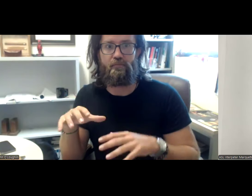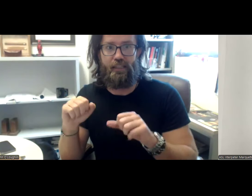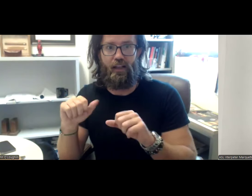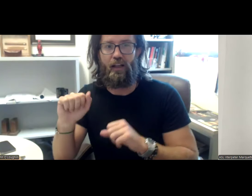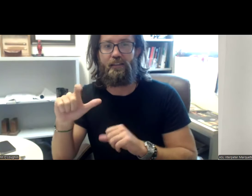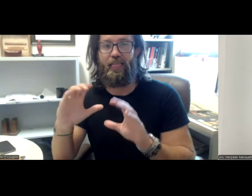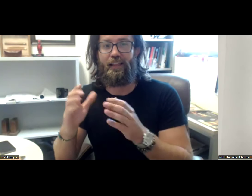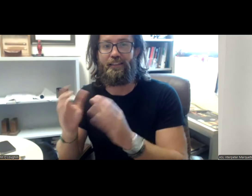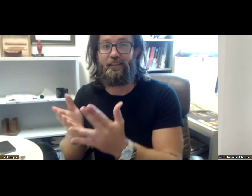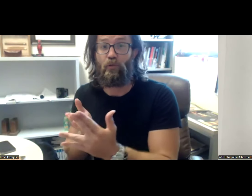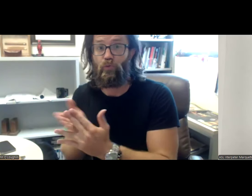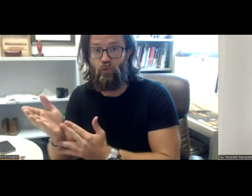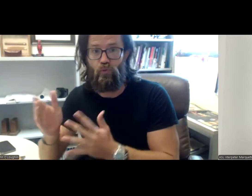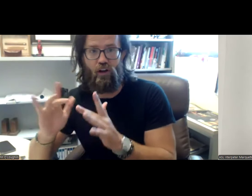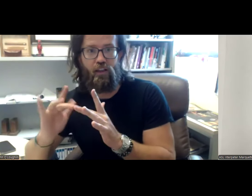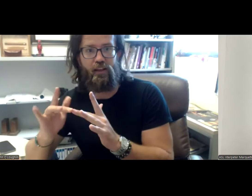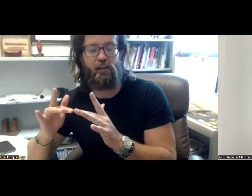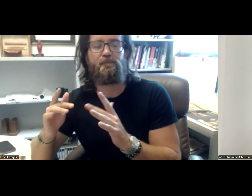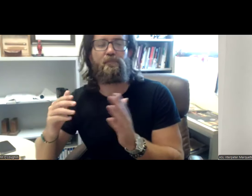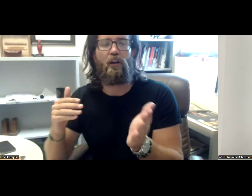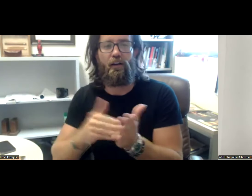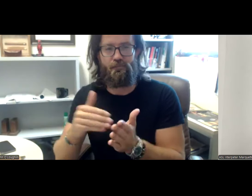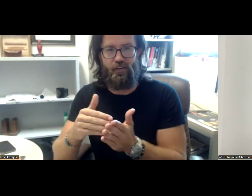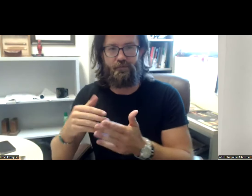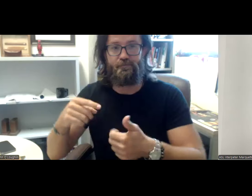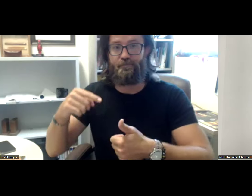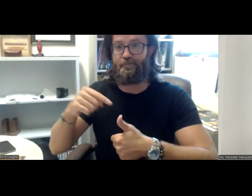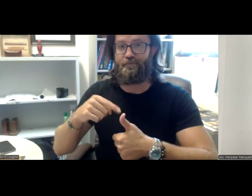for those who only take ASL classes